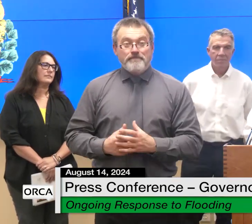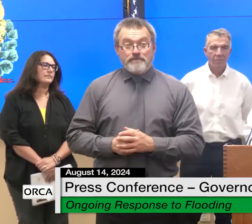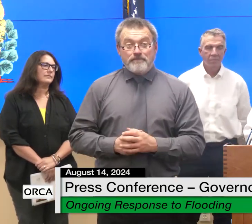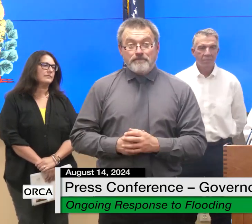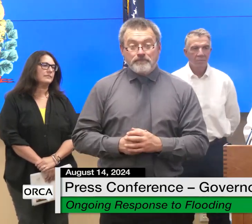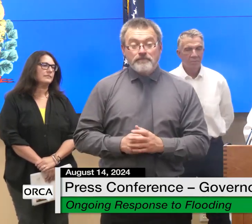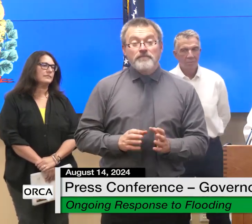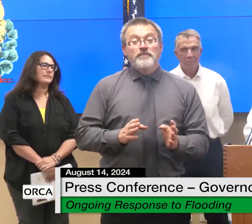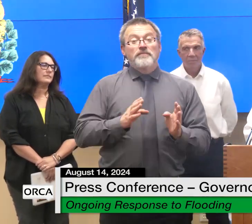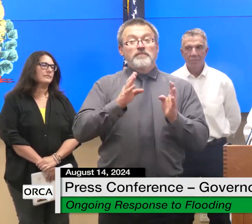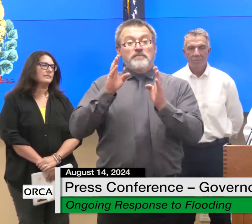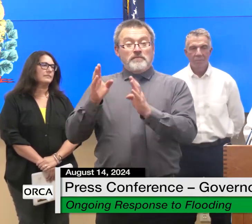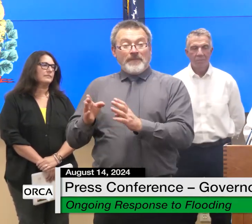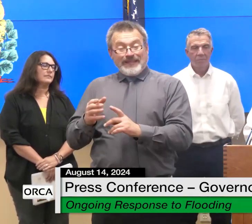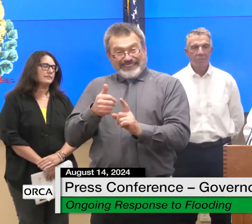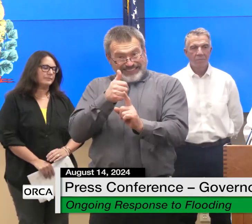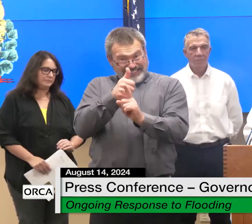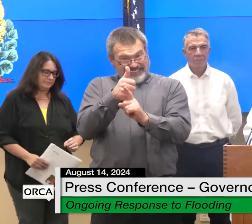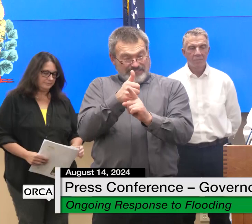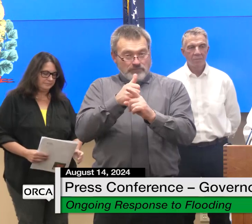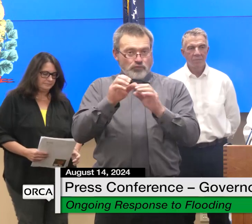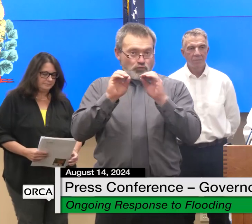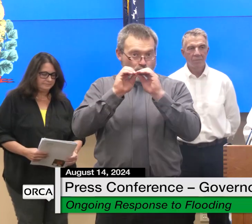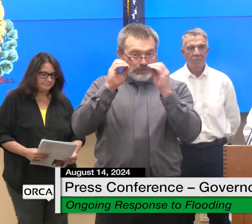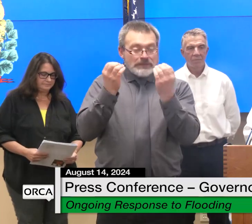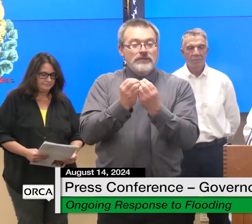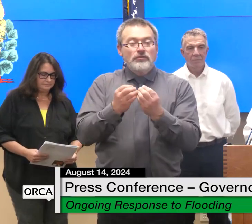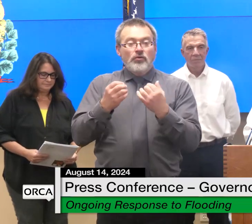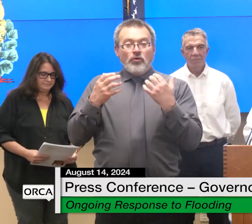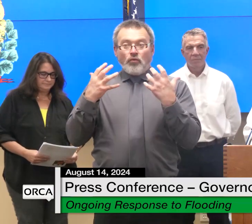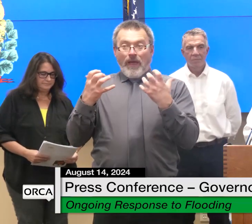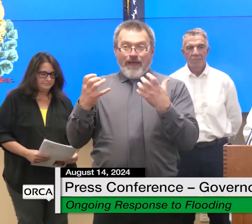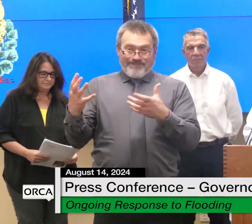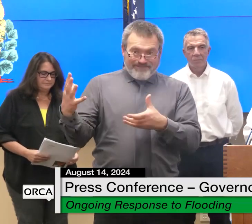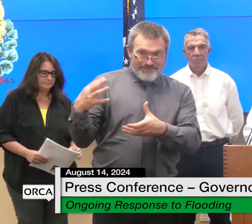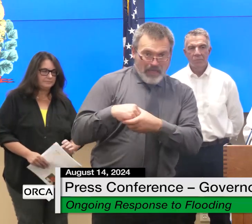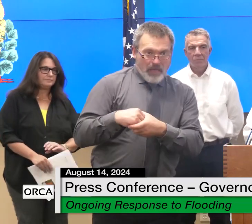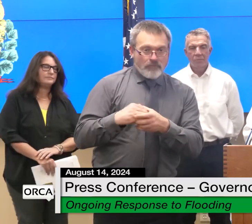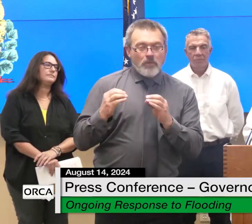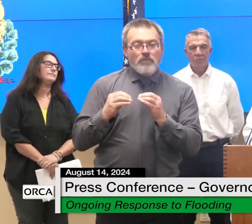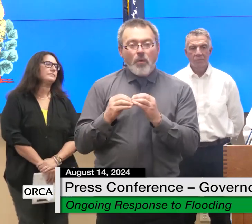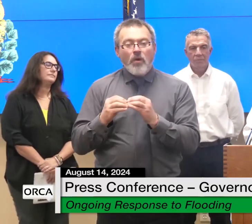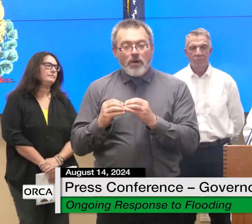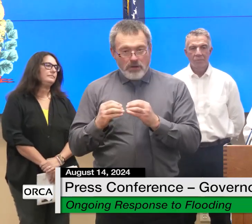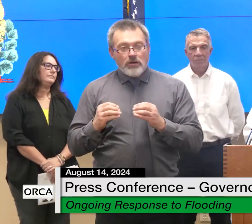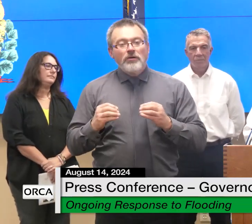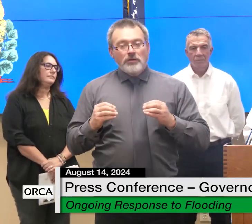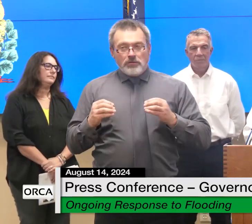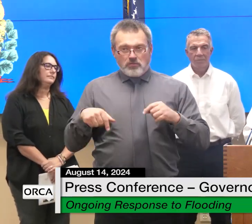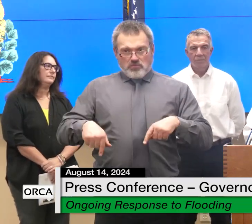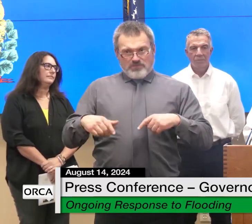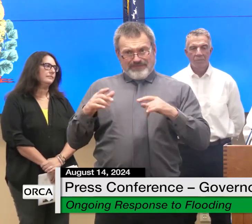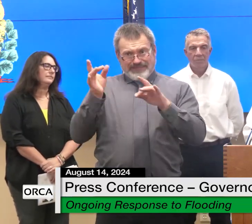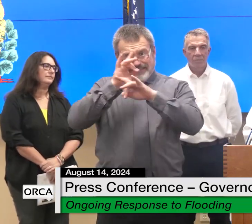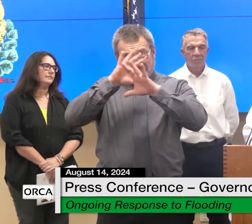volunteer organization and interested in becoming more involved in volunteer disaster recovery